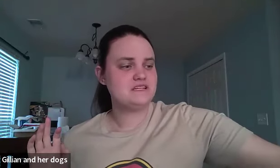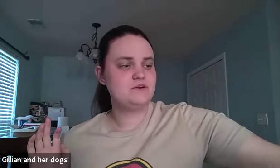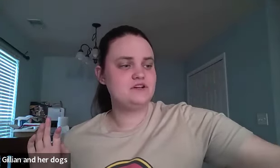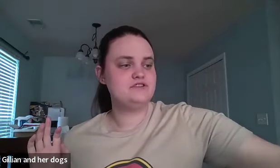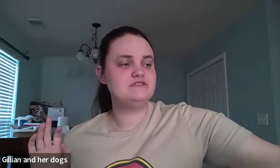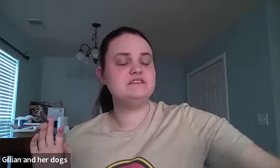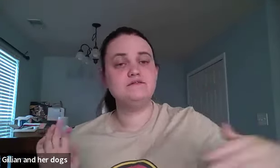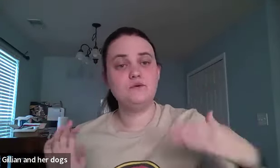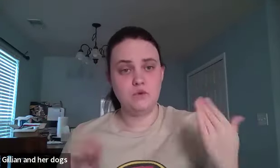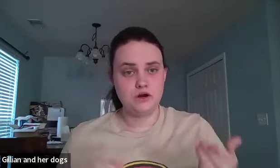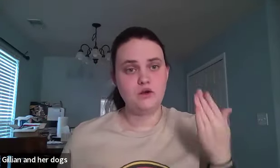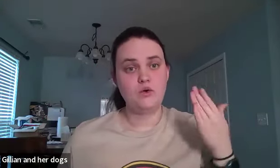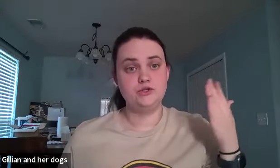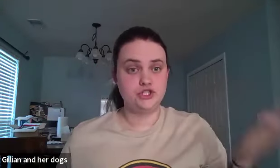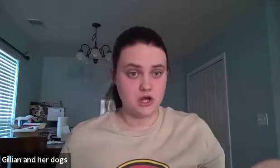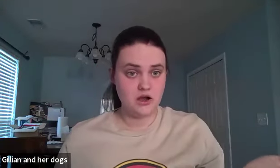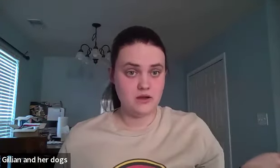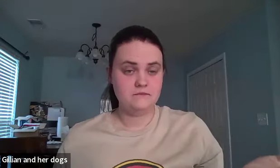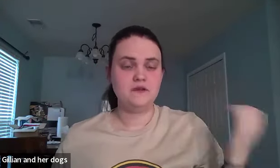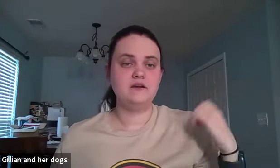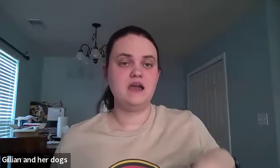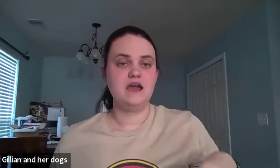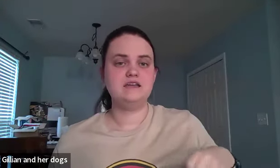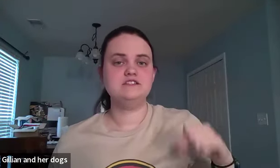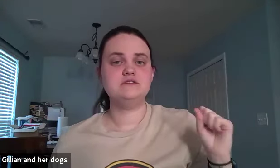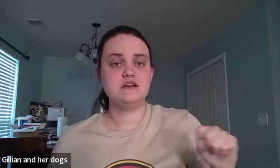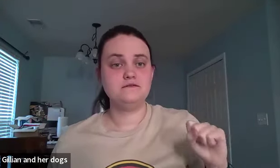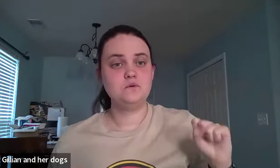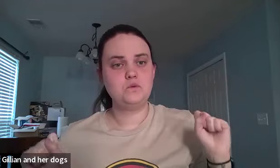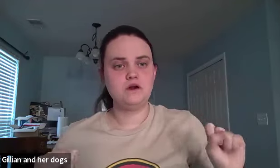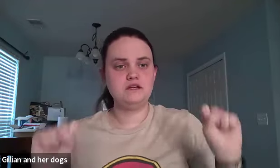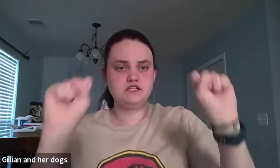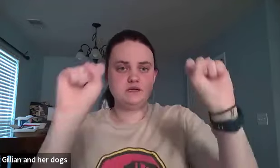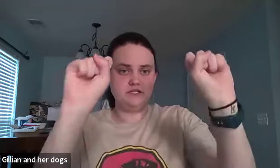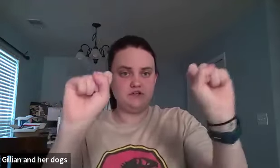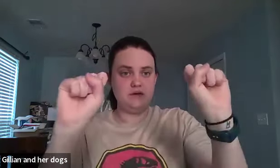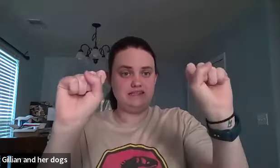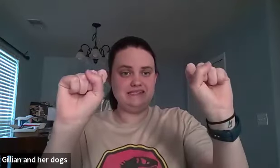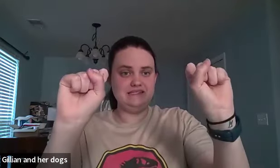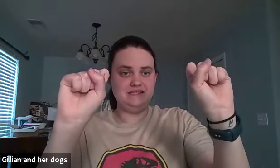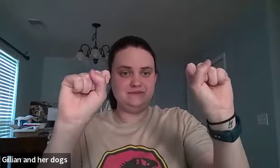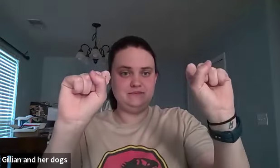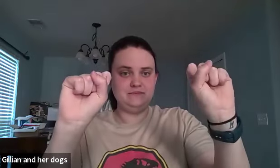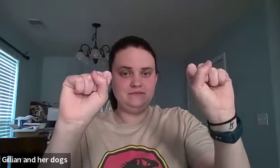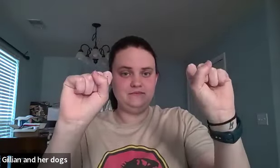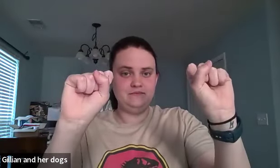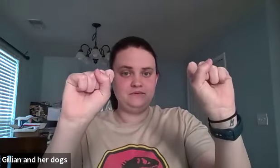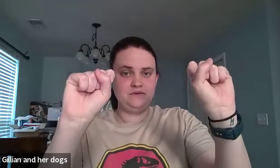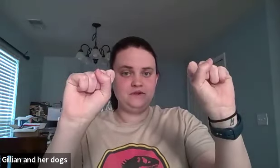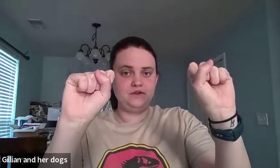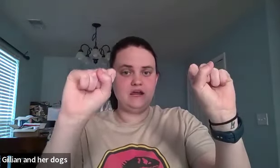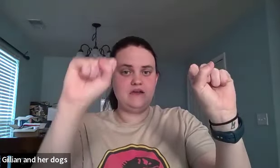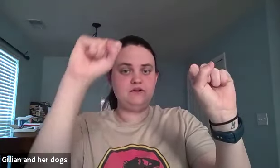first time we're going to do is the sign for work or job. Okay. And so the sign for work is going to be 2 S's. You're going to have